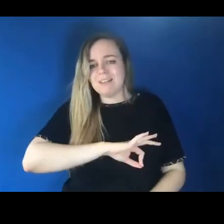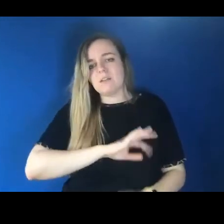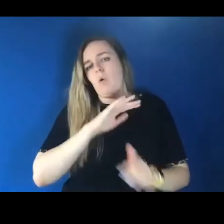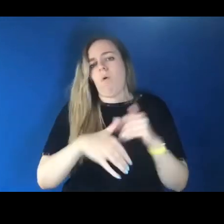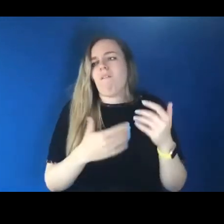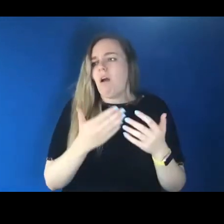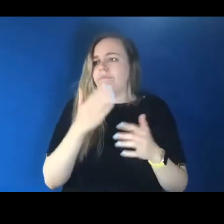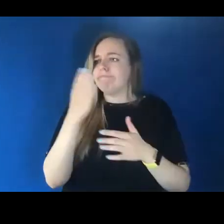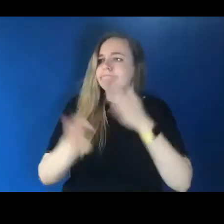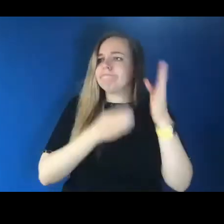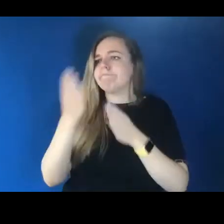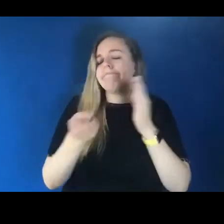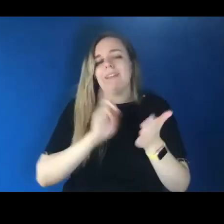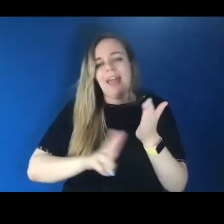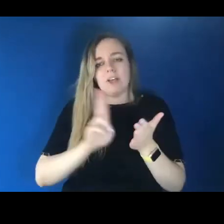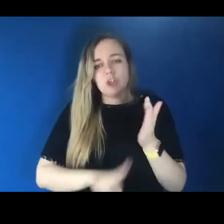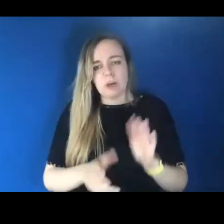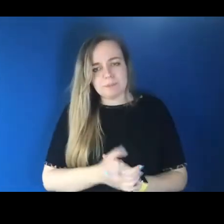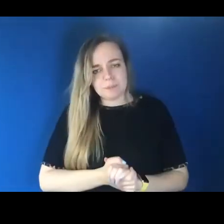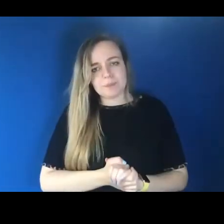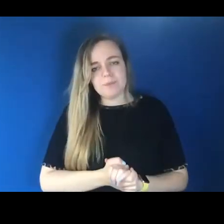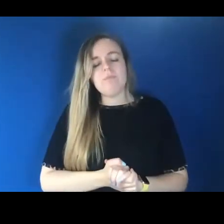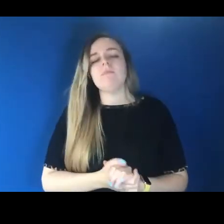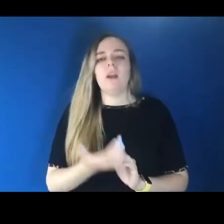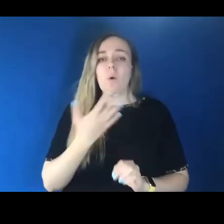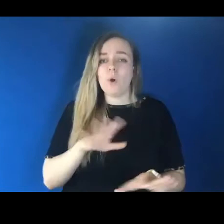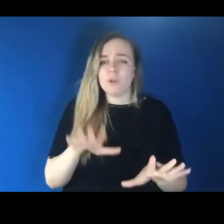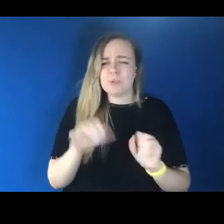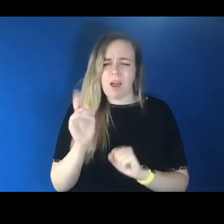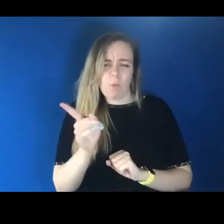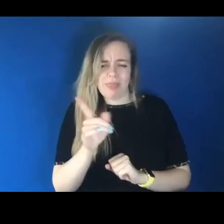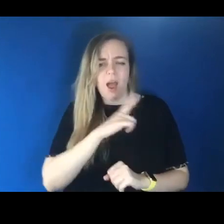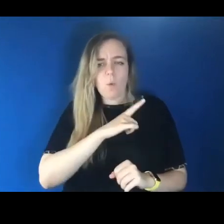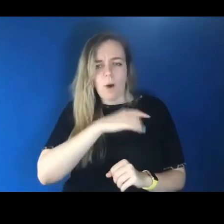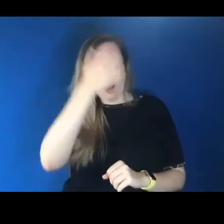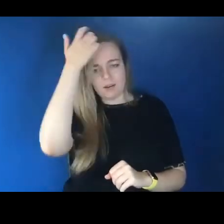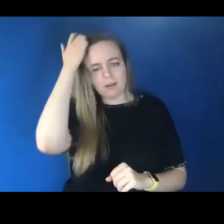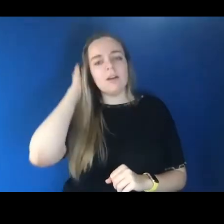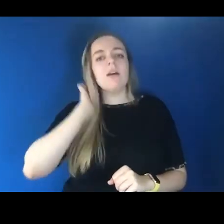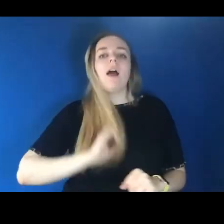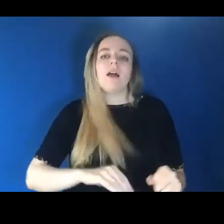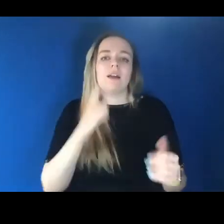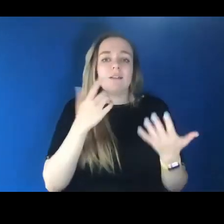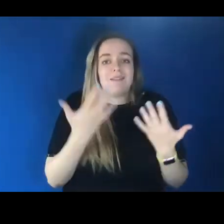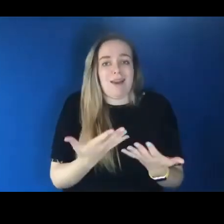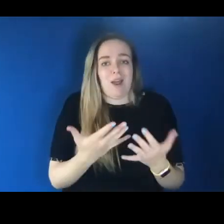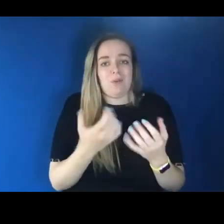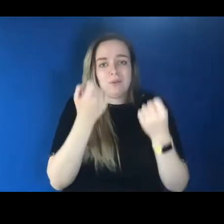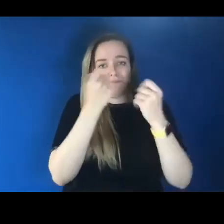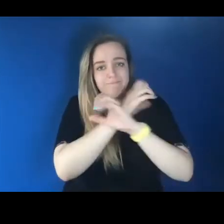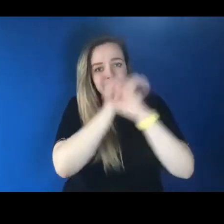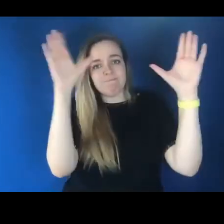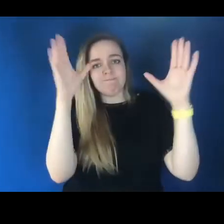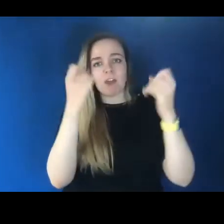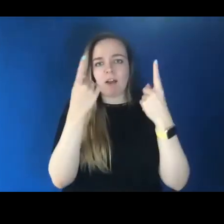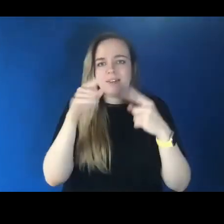out into nature. And I wanted to start off with that because I think that we're starting to really better understand the very important role